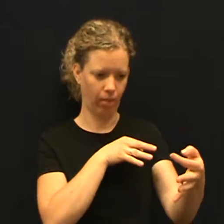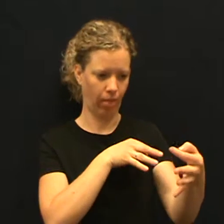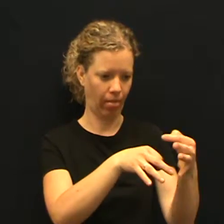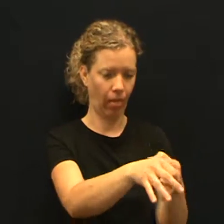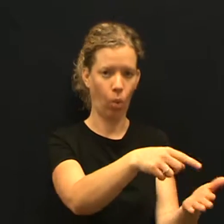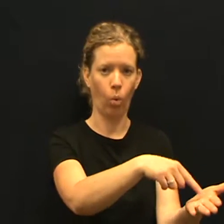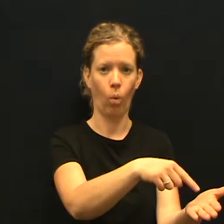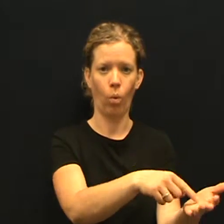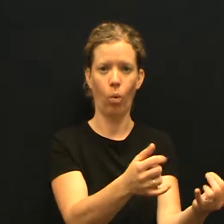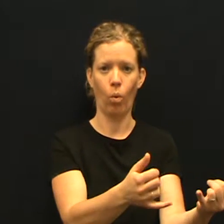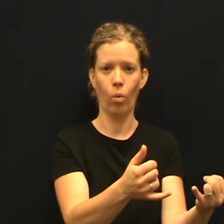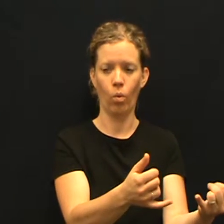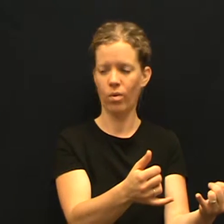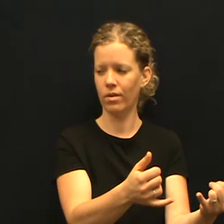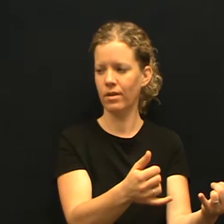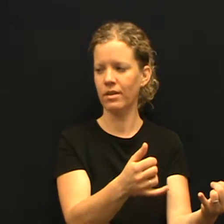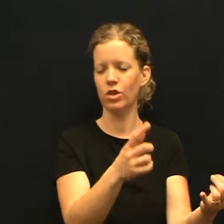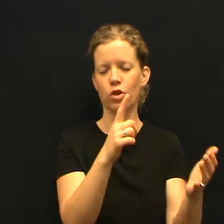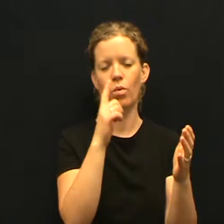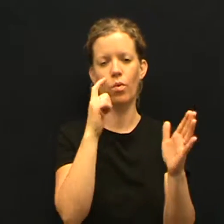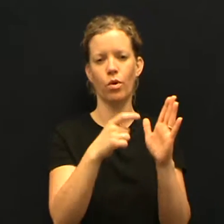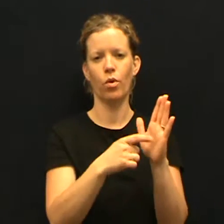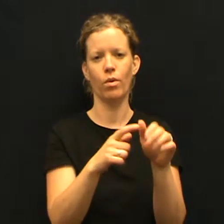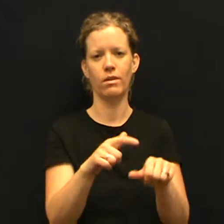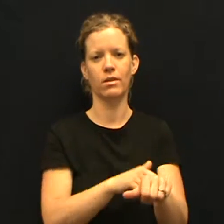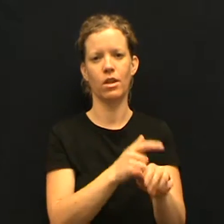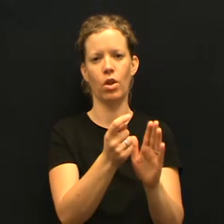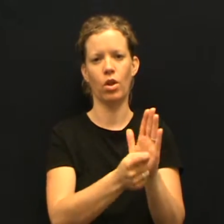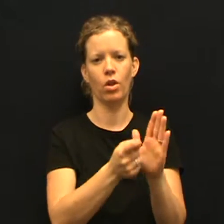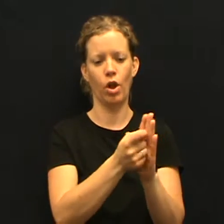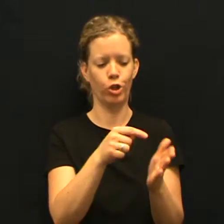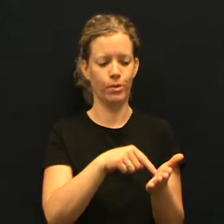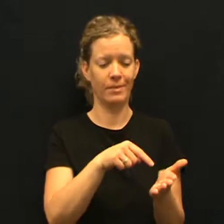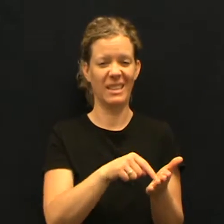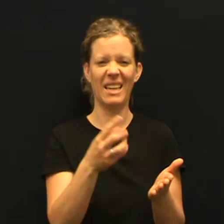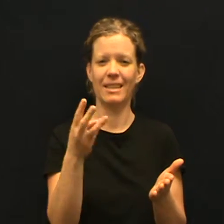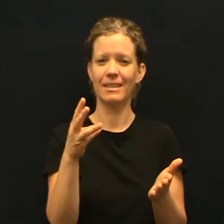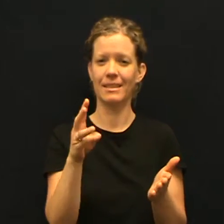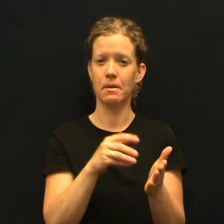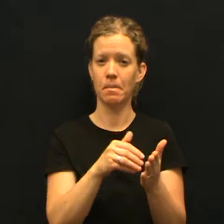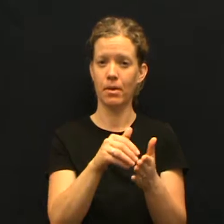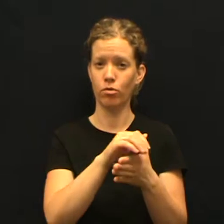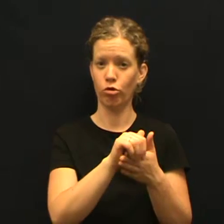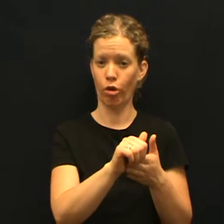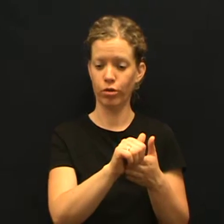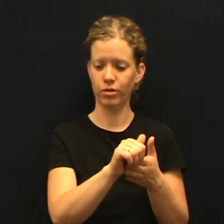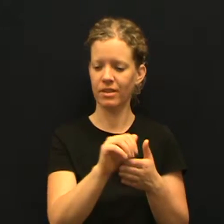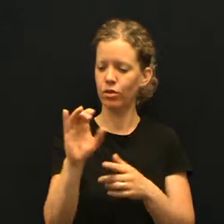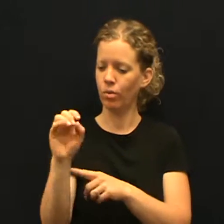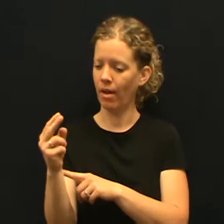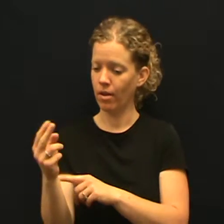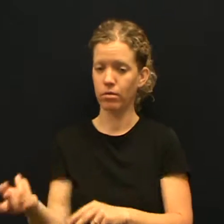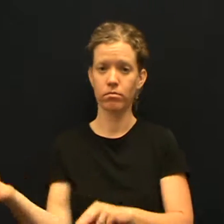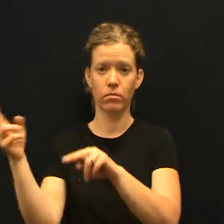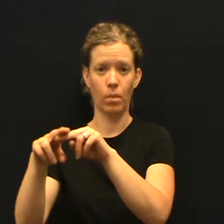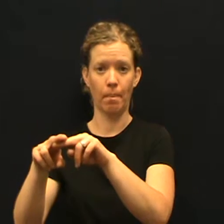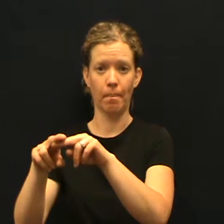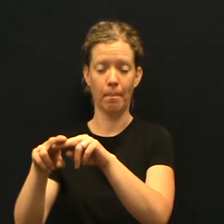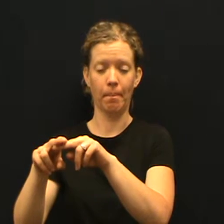Additional borrowings of long-term debt, $16 million, that increased our cash, so it shows up as a source of